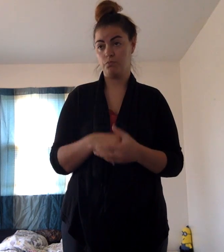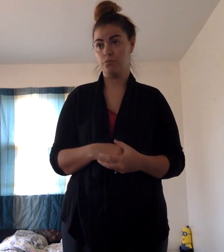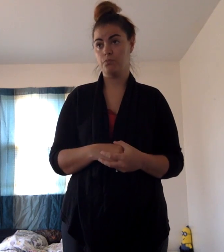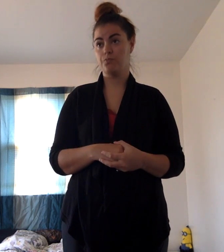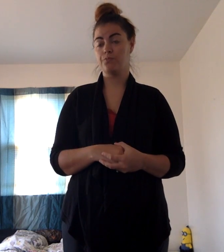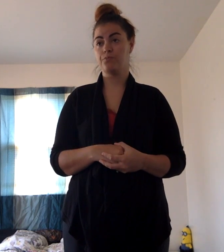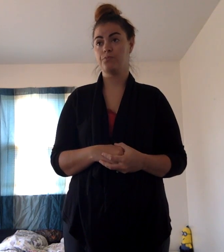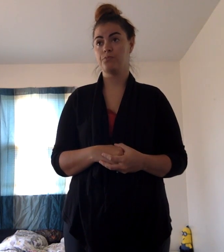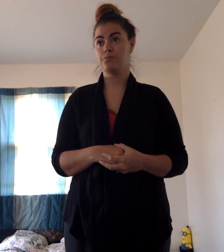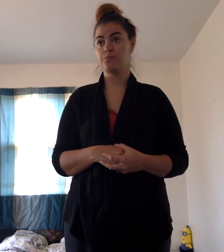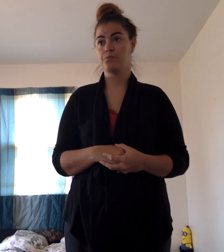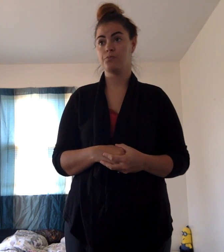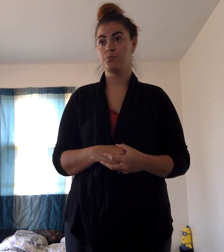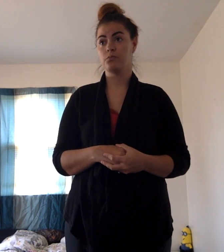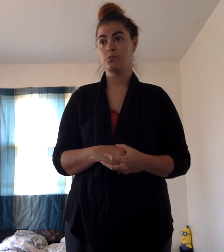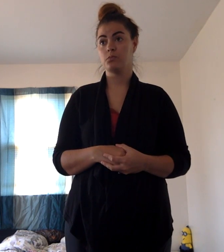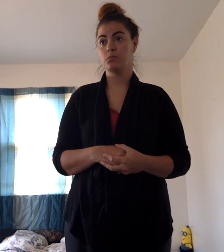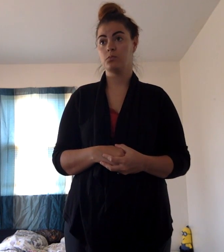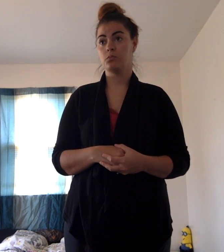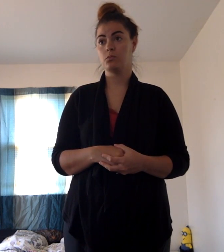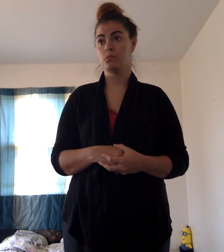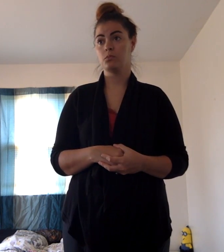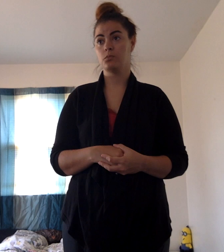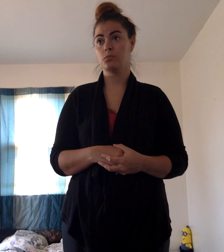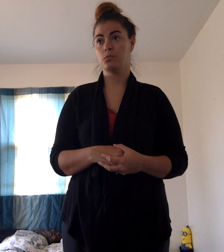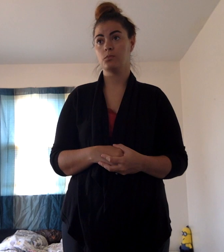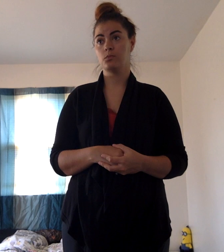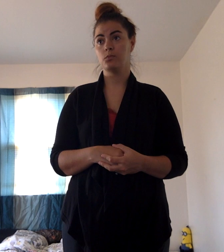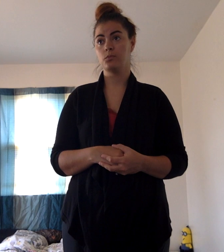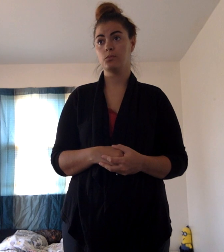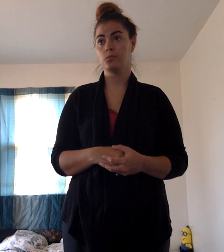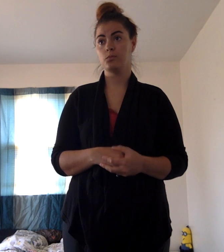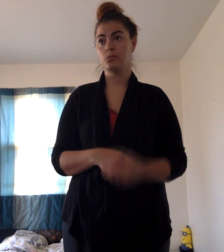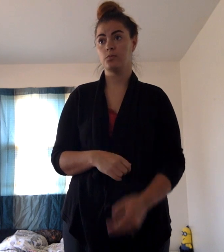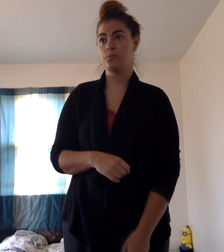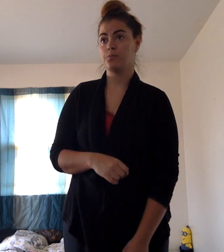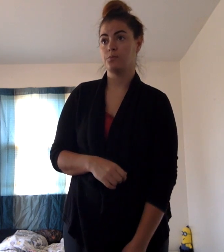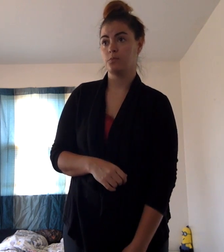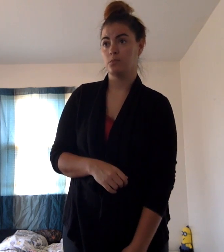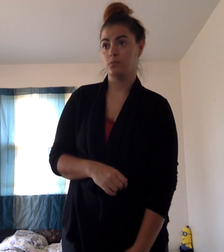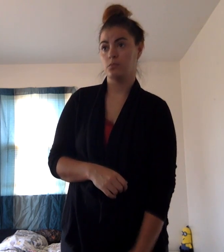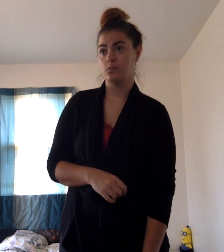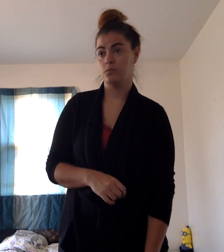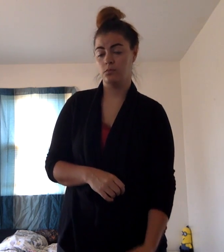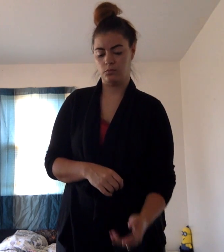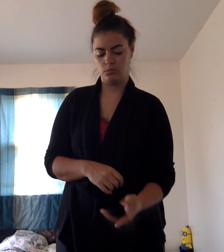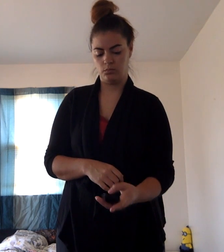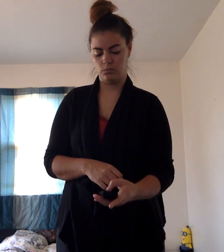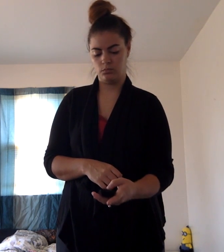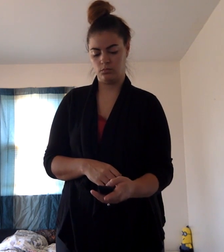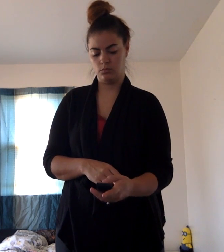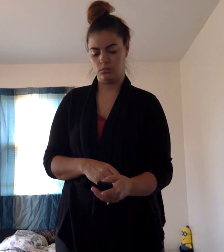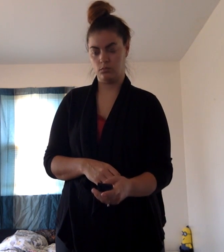In 1980, I received a bachelor's of science degree in biology from Morgan State University in Baltimore. Here's